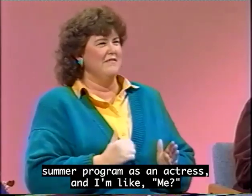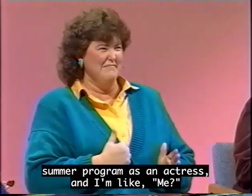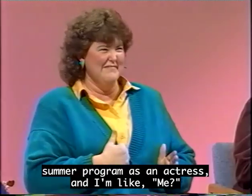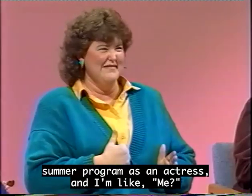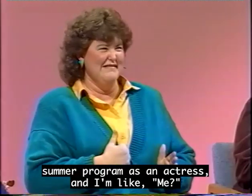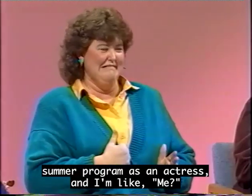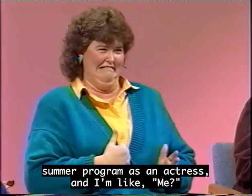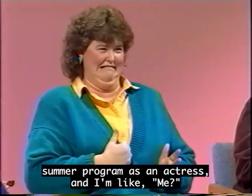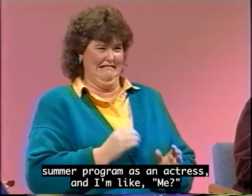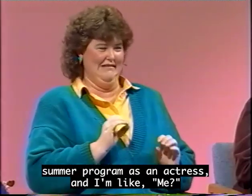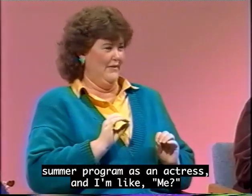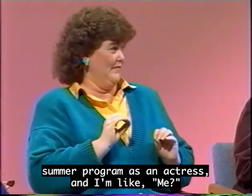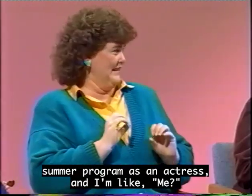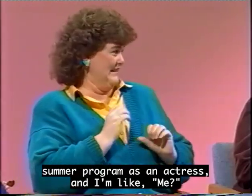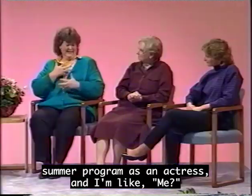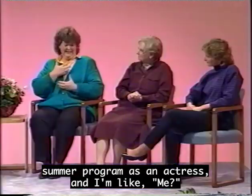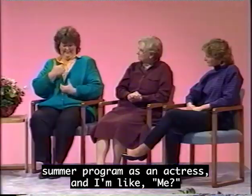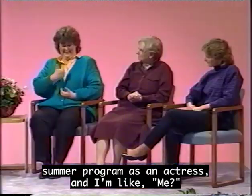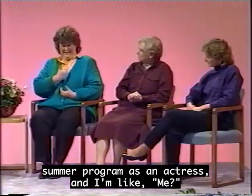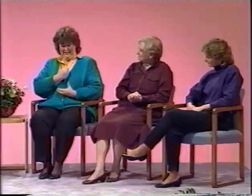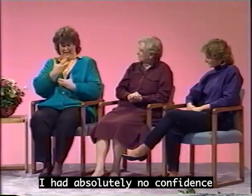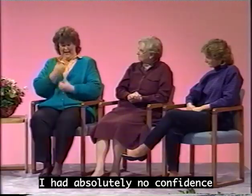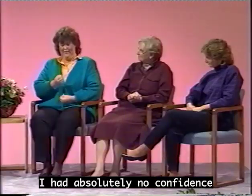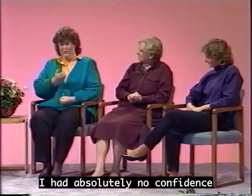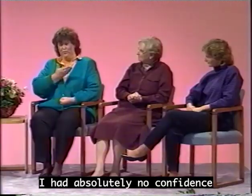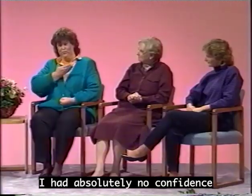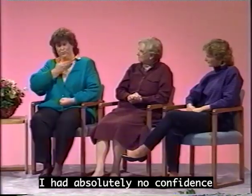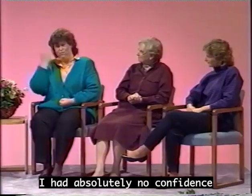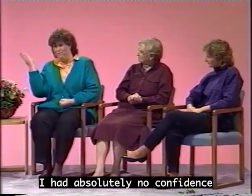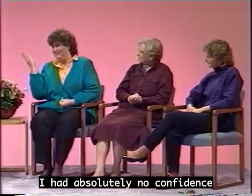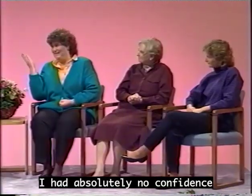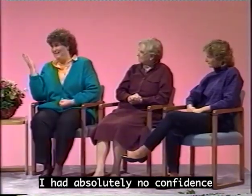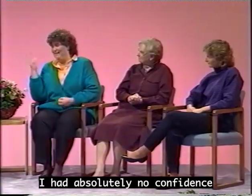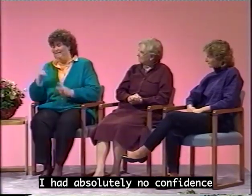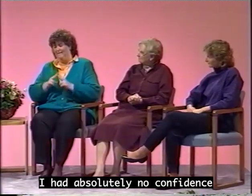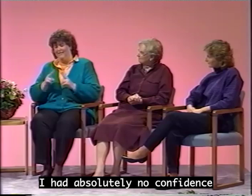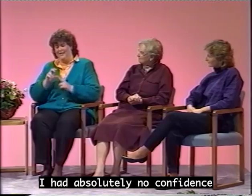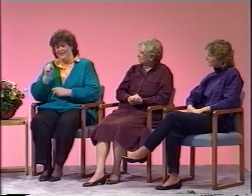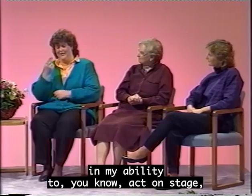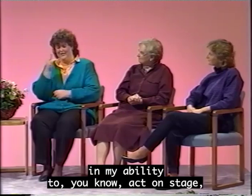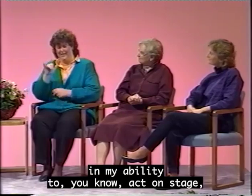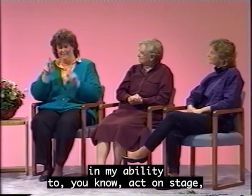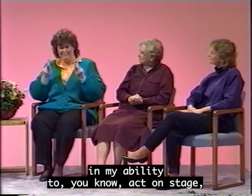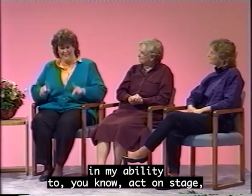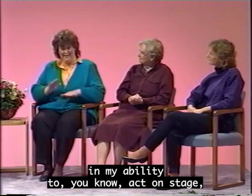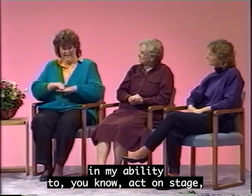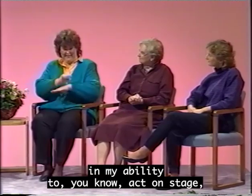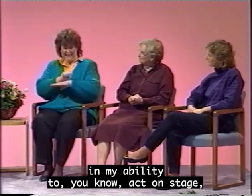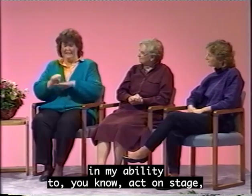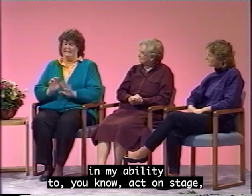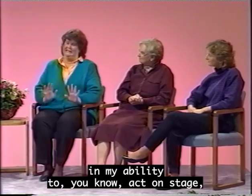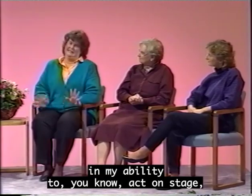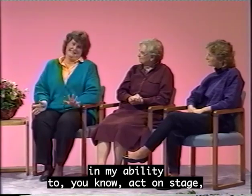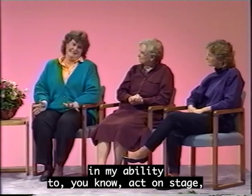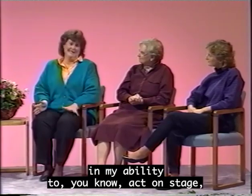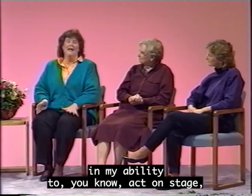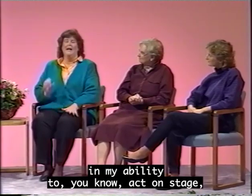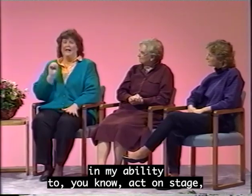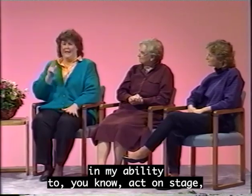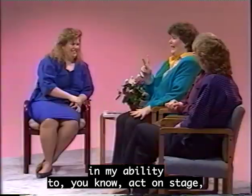Program, as an actress. And I'm like, me? I had absolutely no confidence in my ability to, act